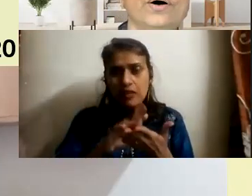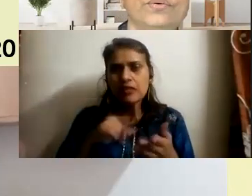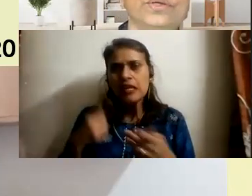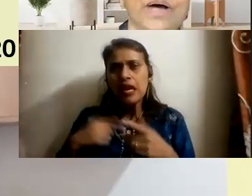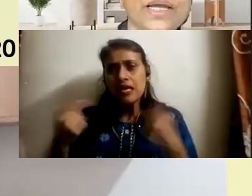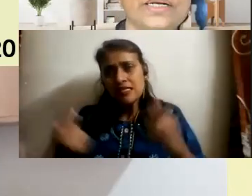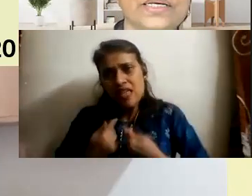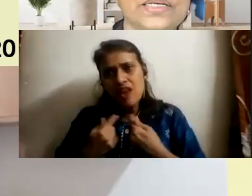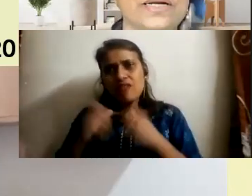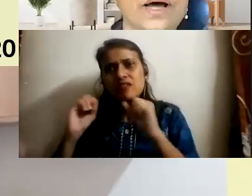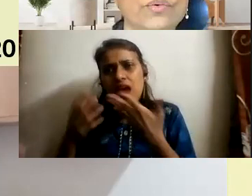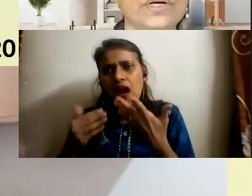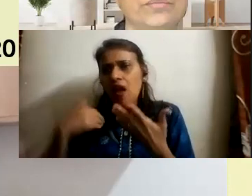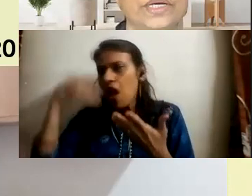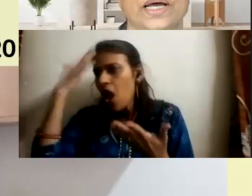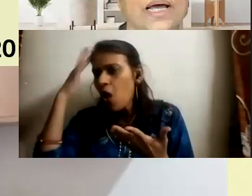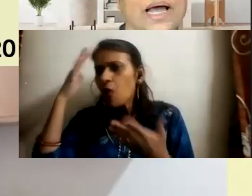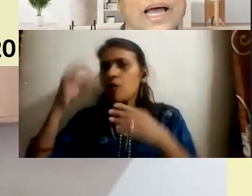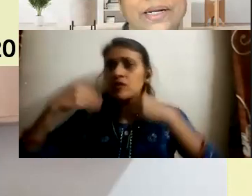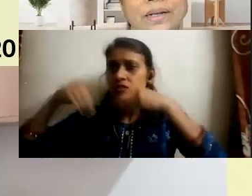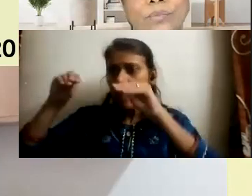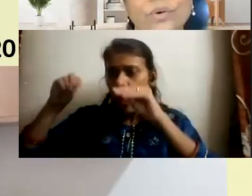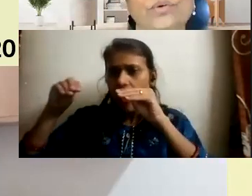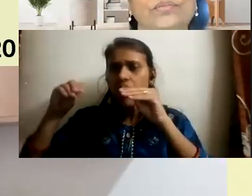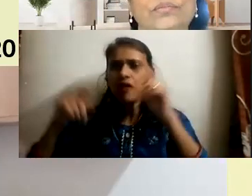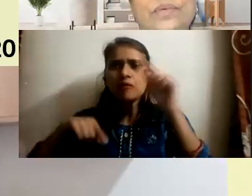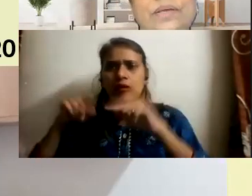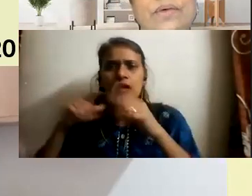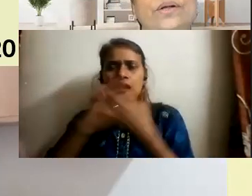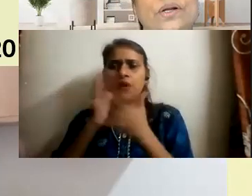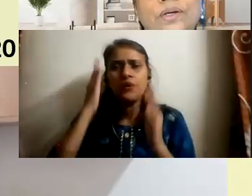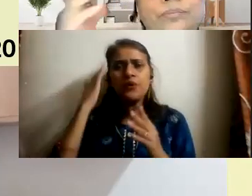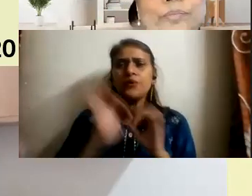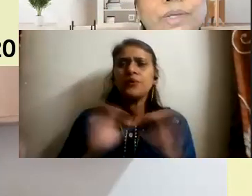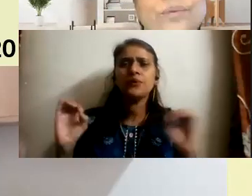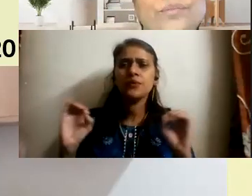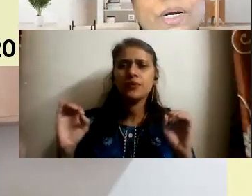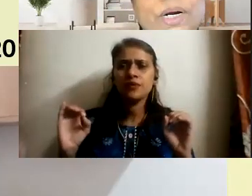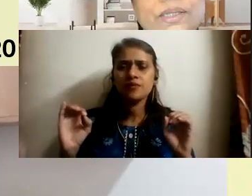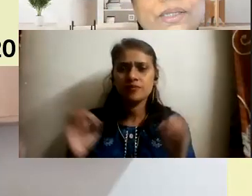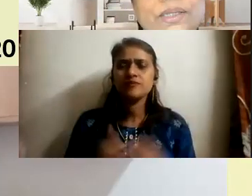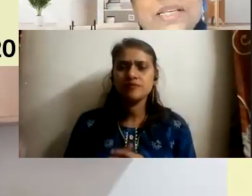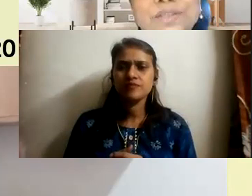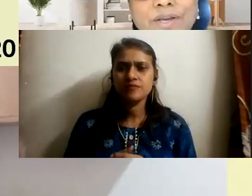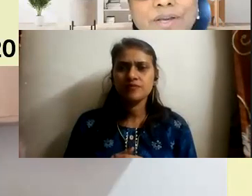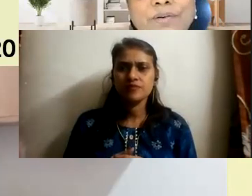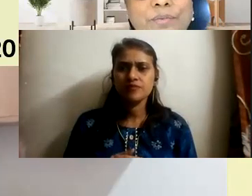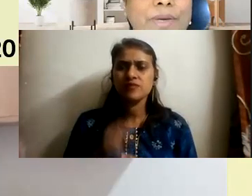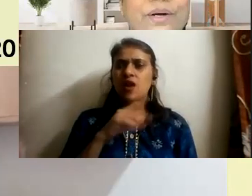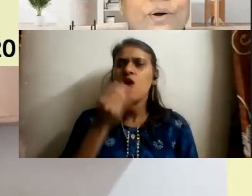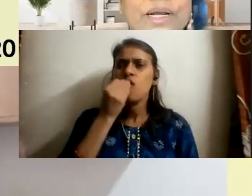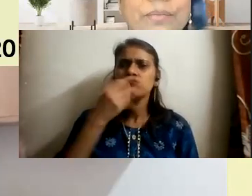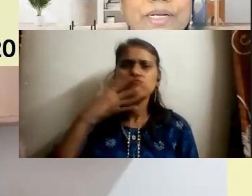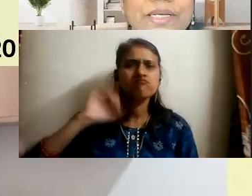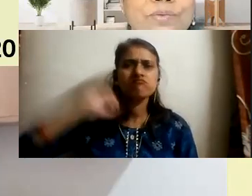know how the market is and how it will be. And he went on a bhook hartal, and his